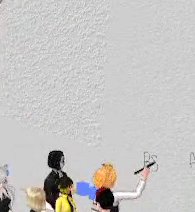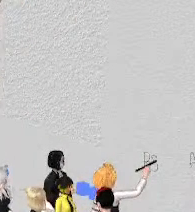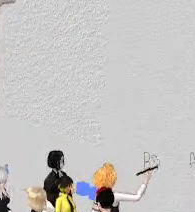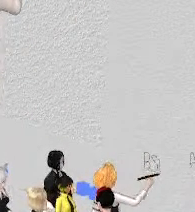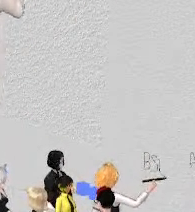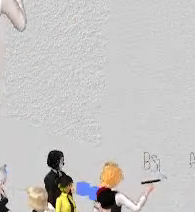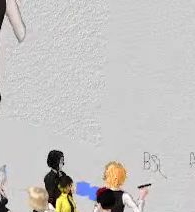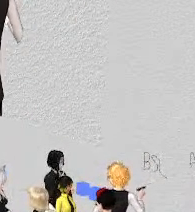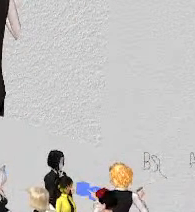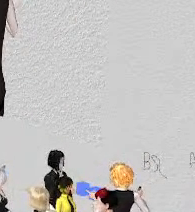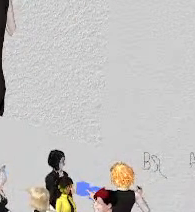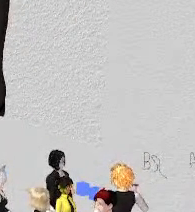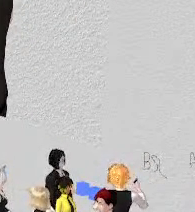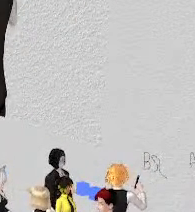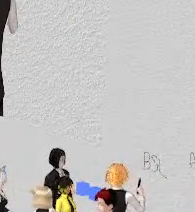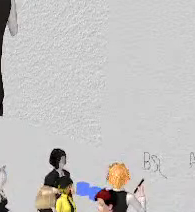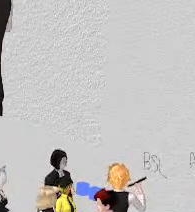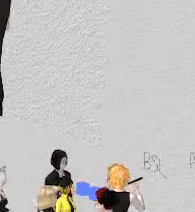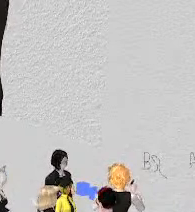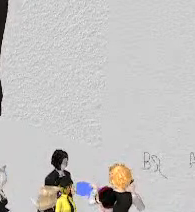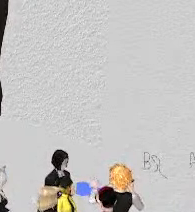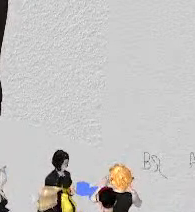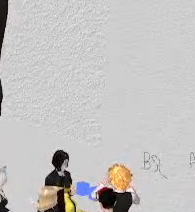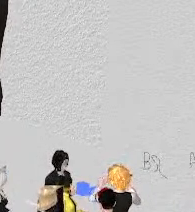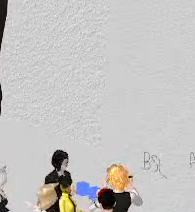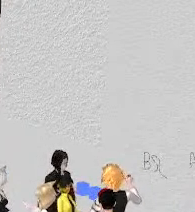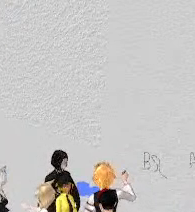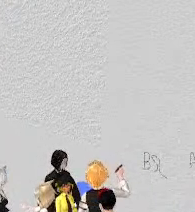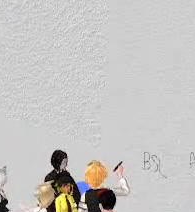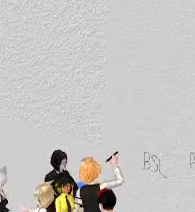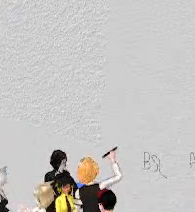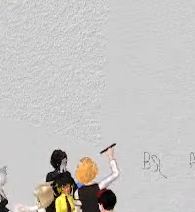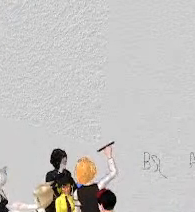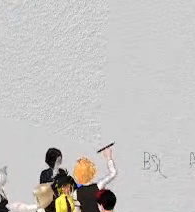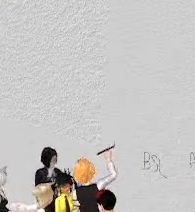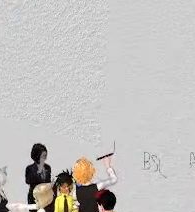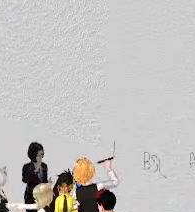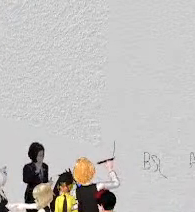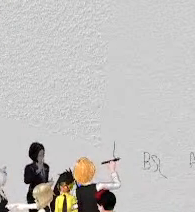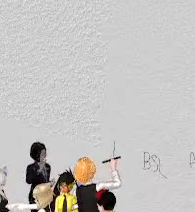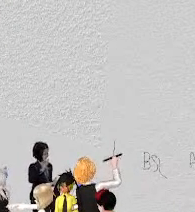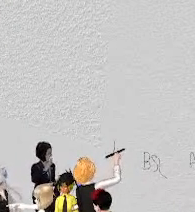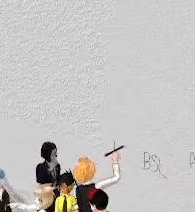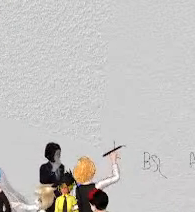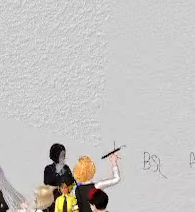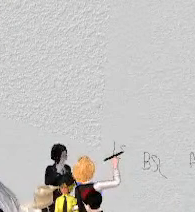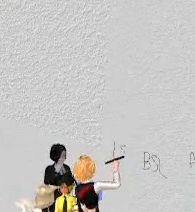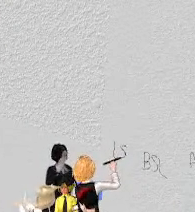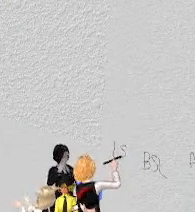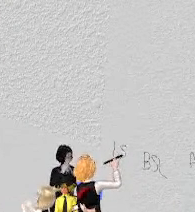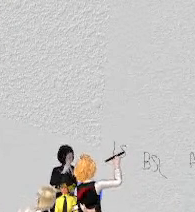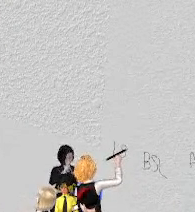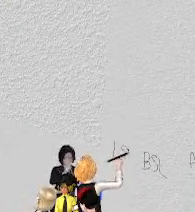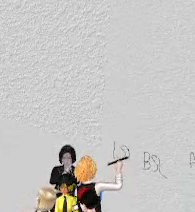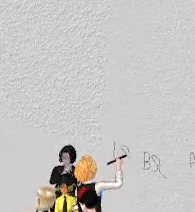Welcome. Feel free to grab a signing avatar down here if you want one. Yeah. Cute.